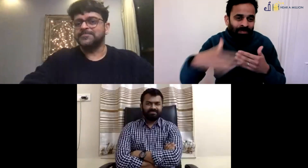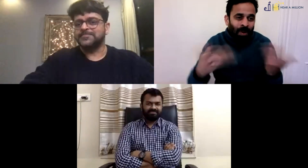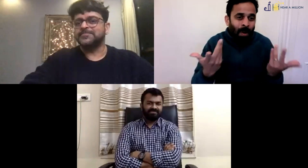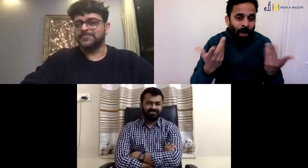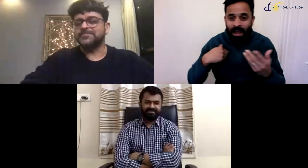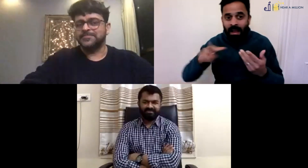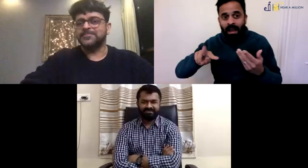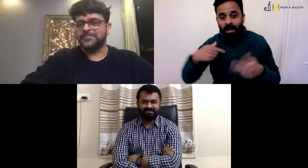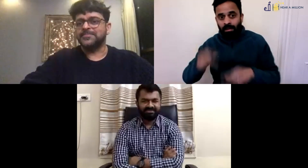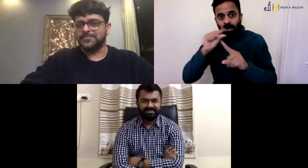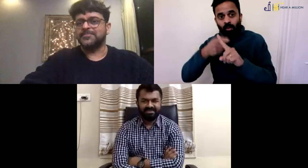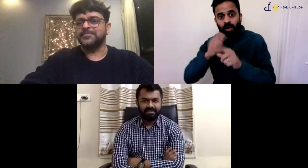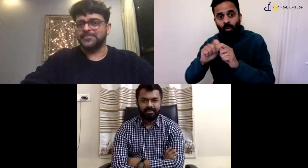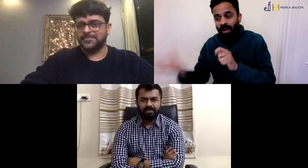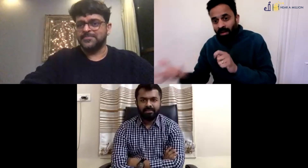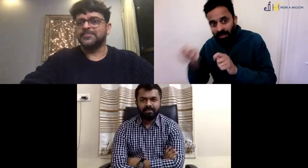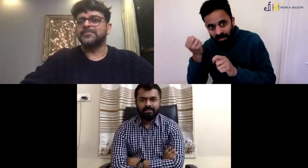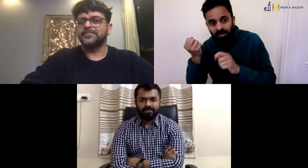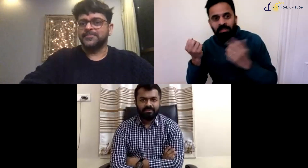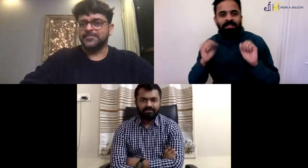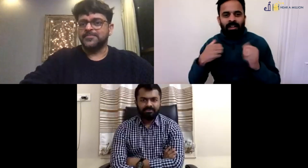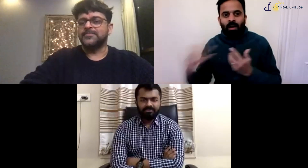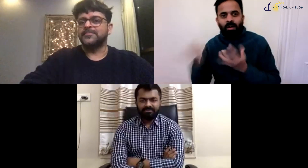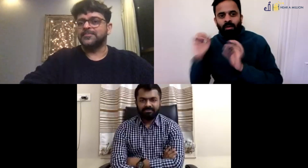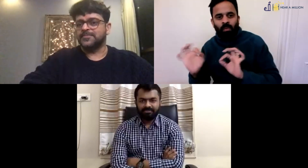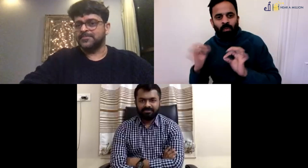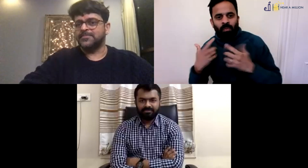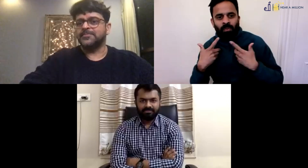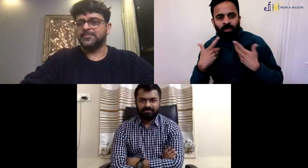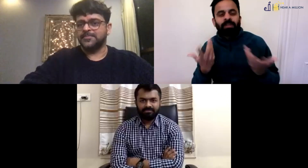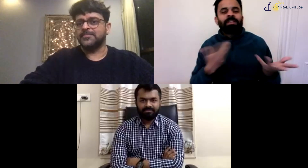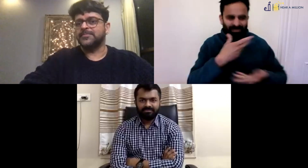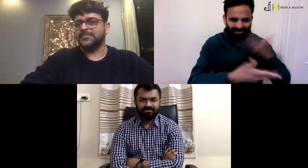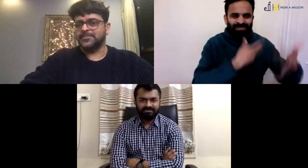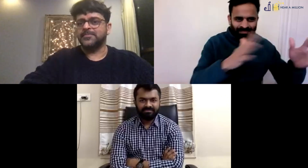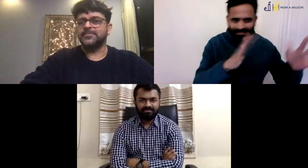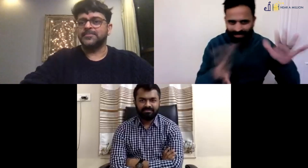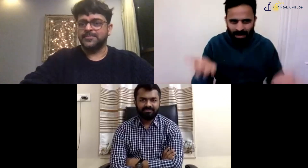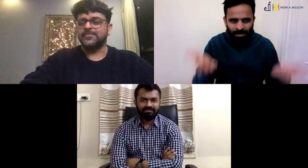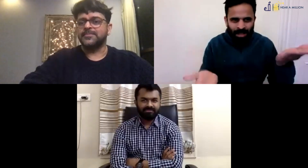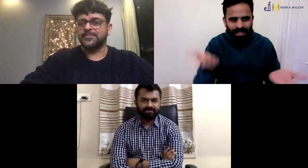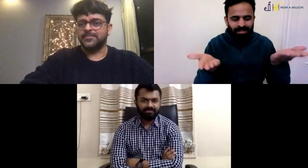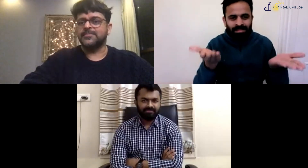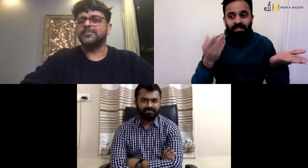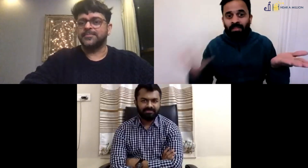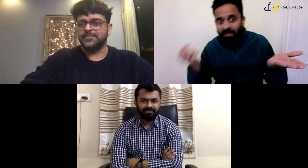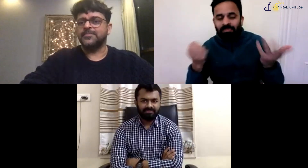Yeah, yeah, we're trying on how that will go, because I'm working with UK now and I have some work here.